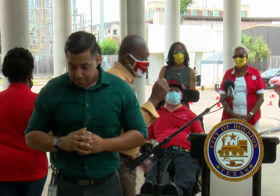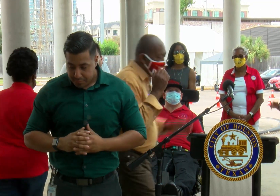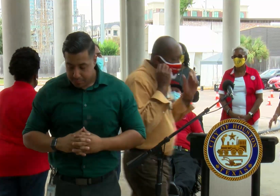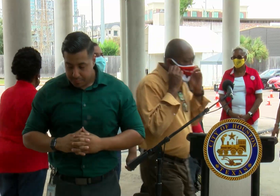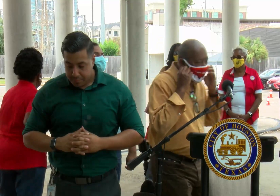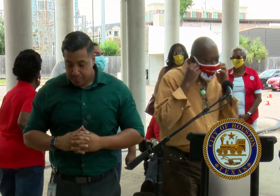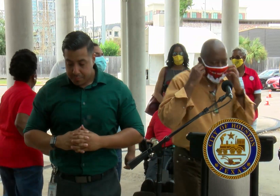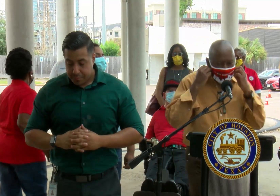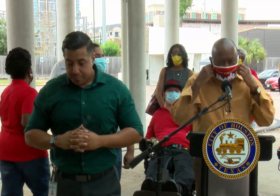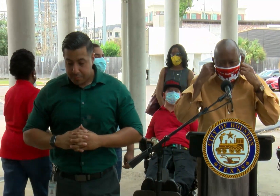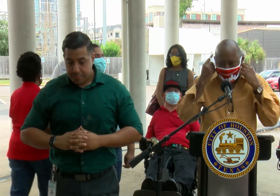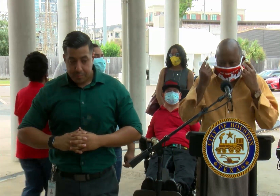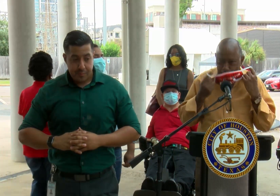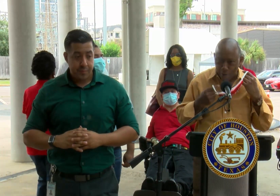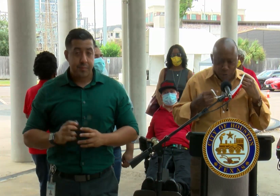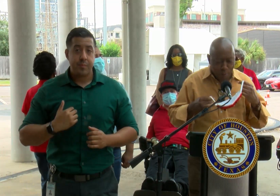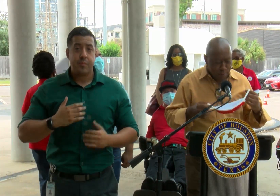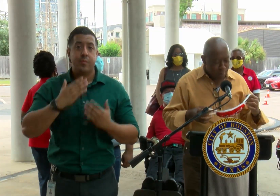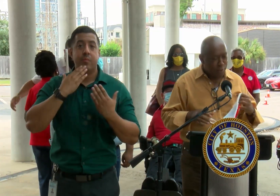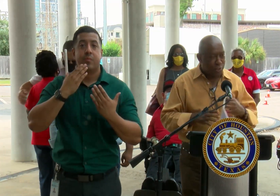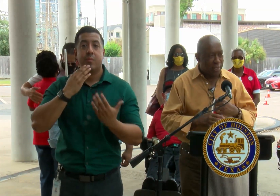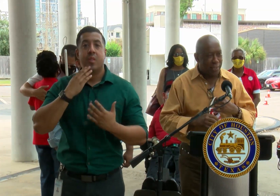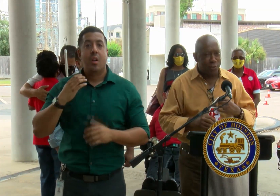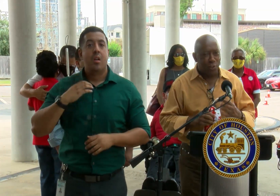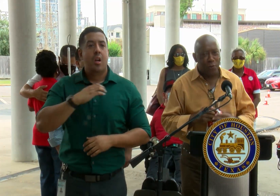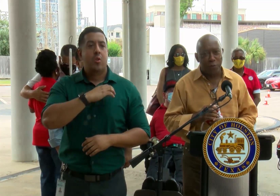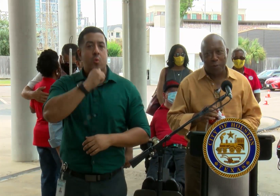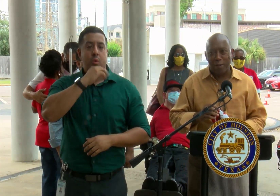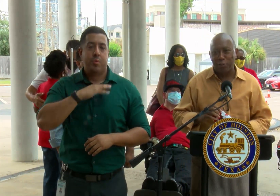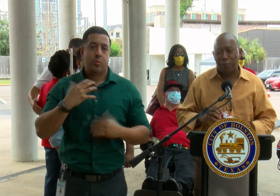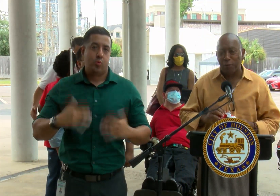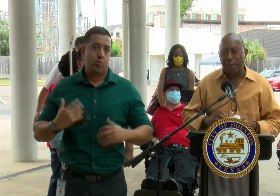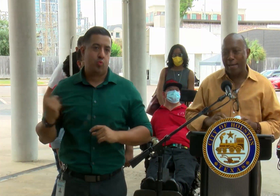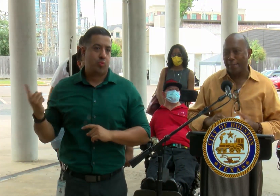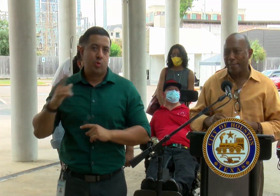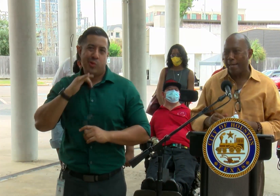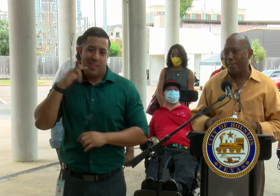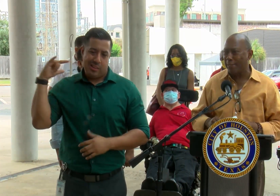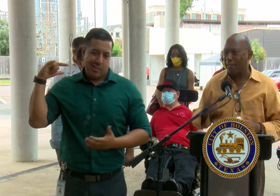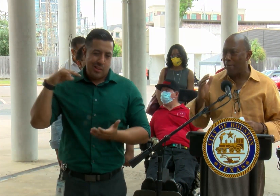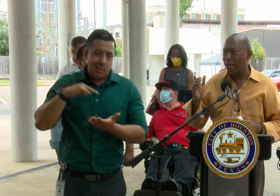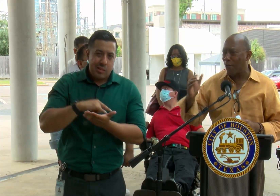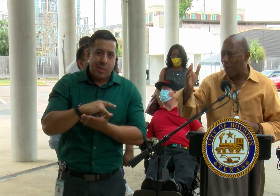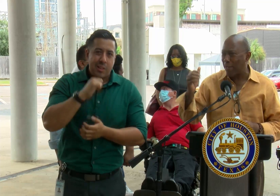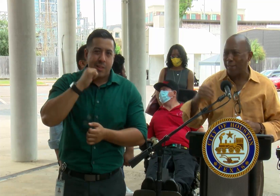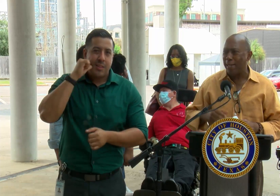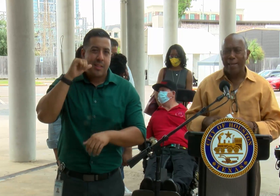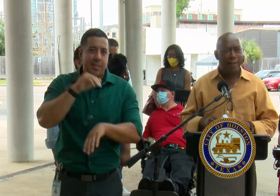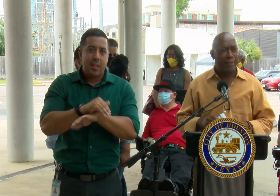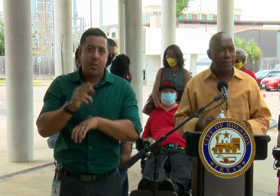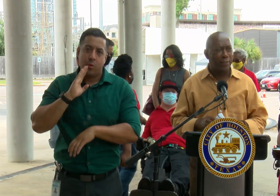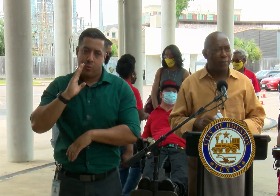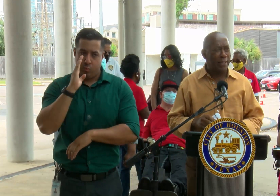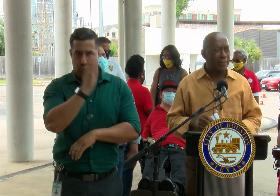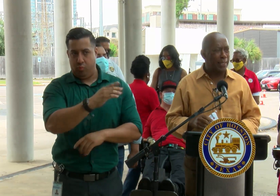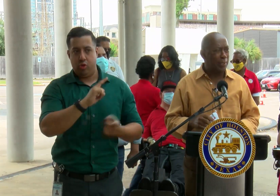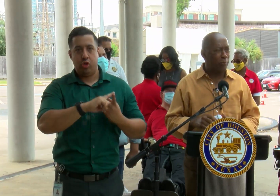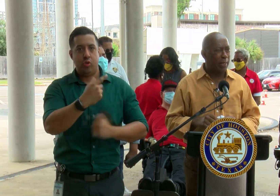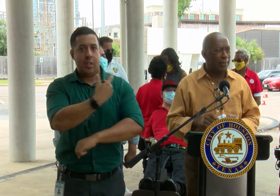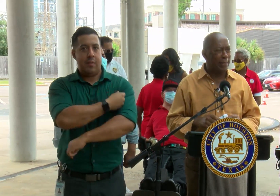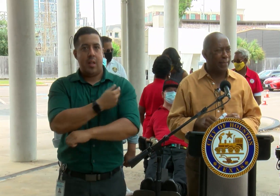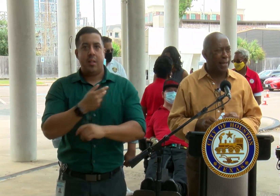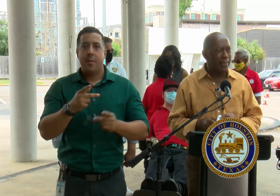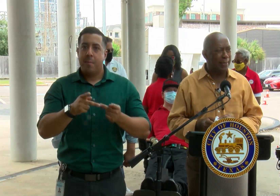Thank you, Congressman. Look, I want to thank the Congresswoman. I mean, she is on the ground. She flew in last night, and she came directly to the